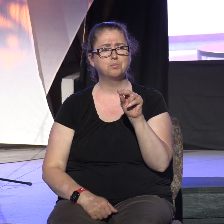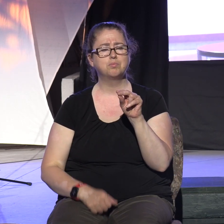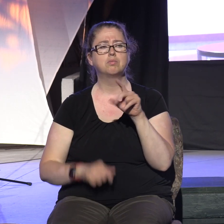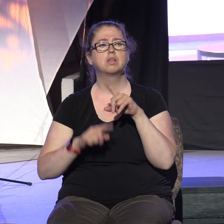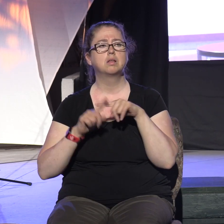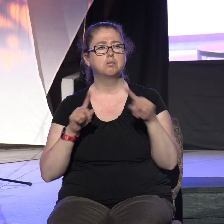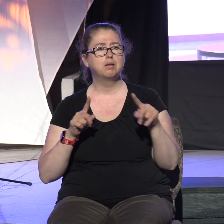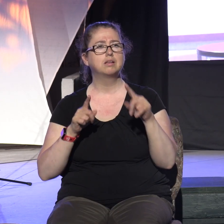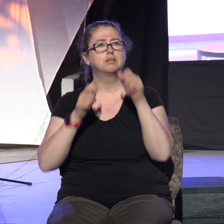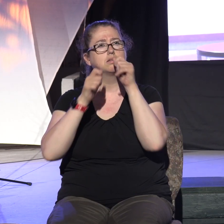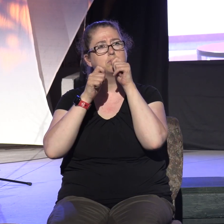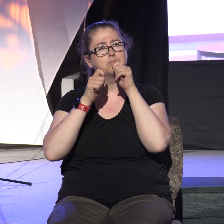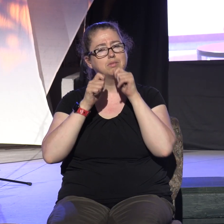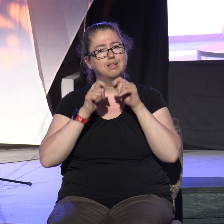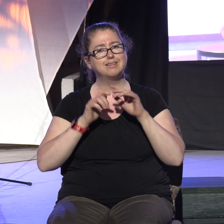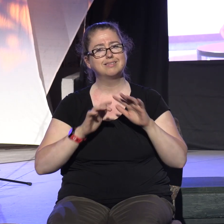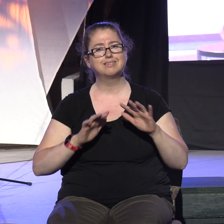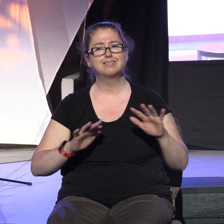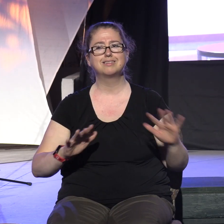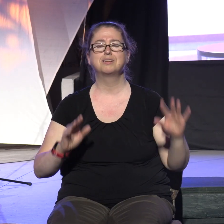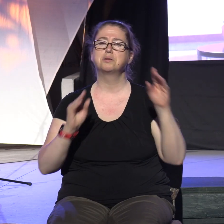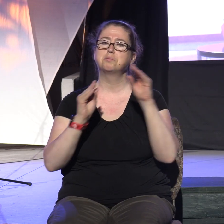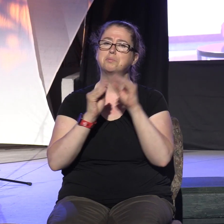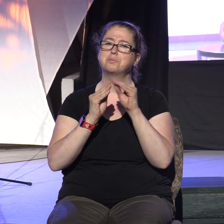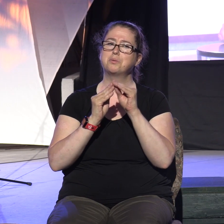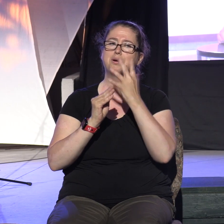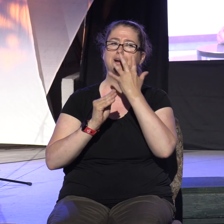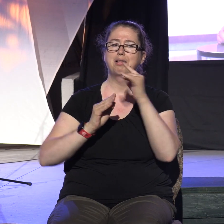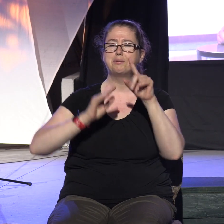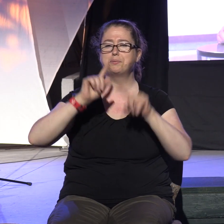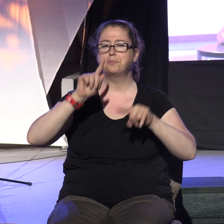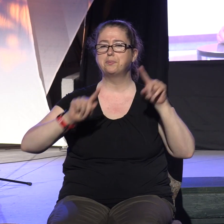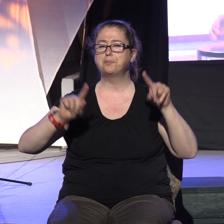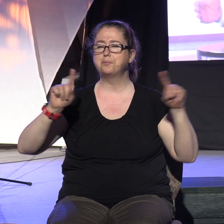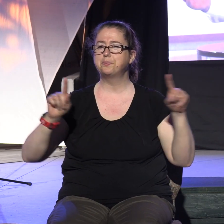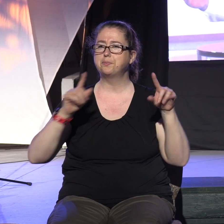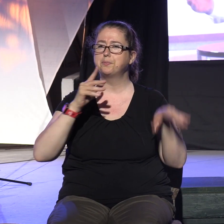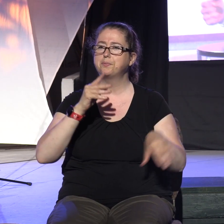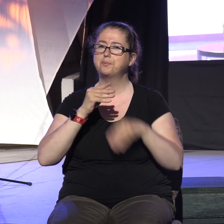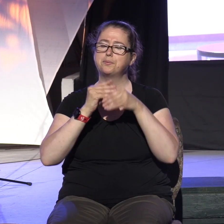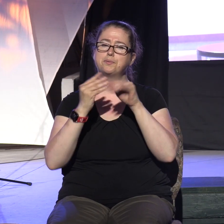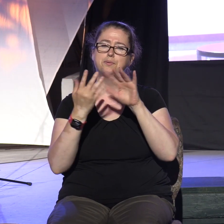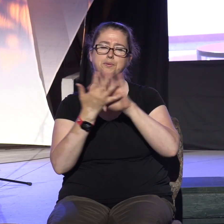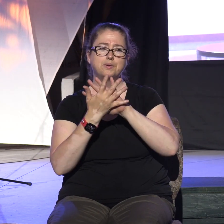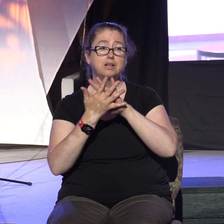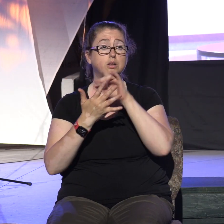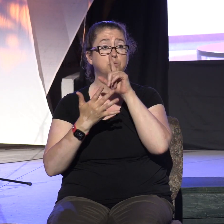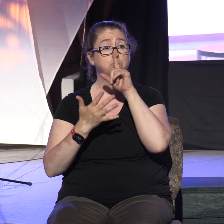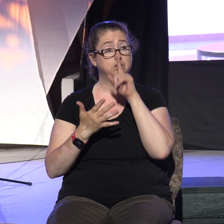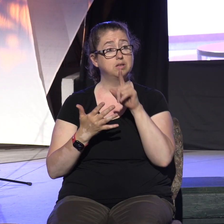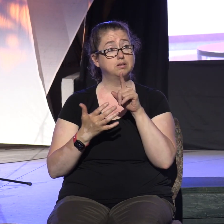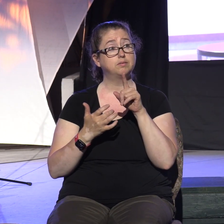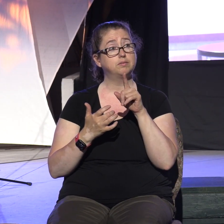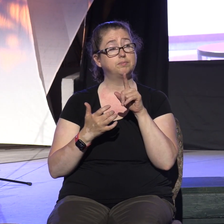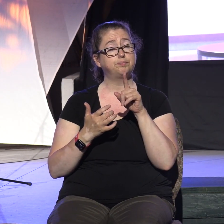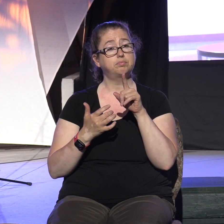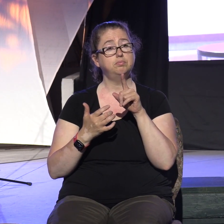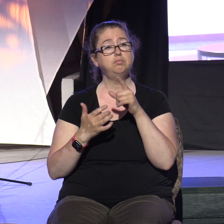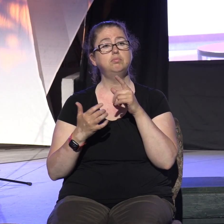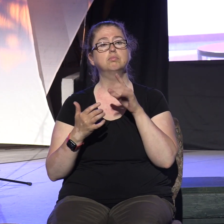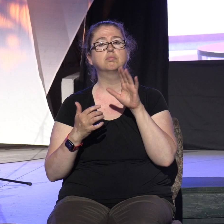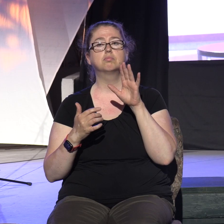drawn from the waning of your own strength compared with the past, just to think how sturdy I once used to